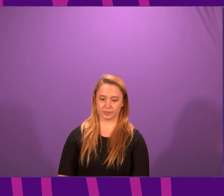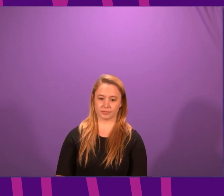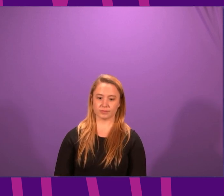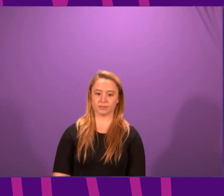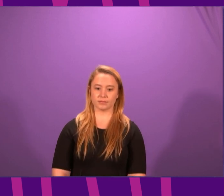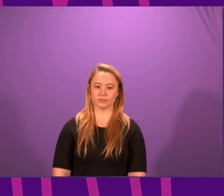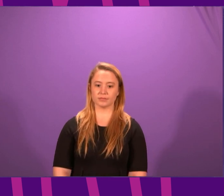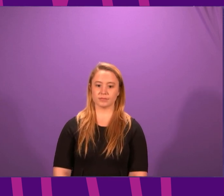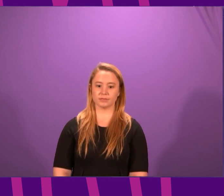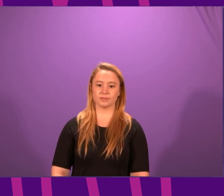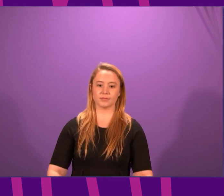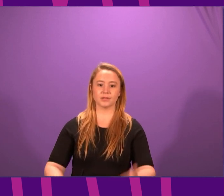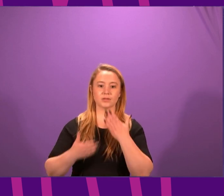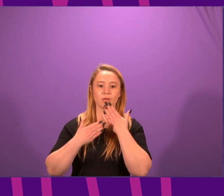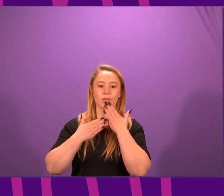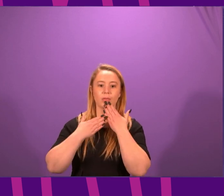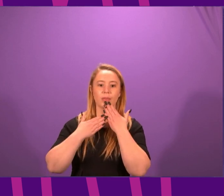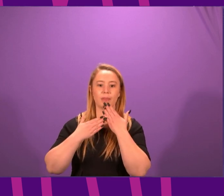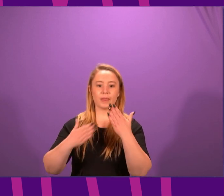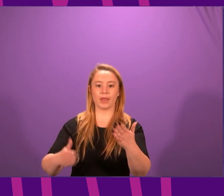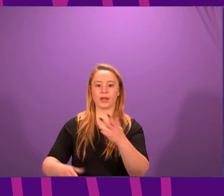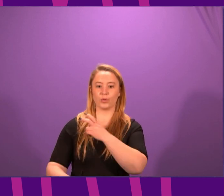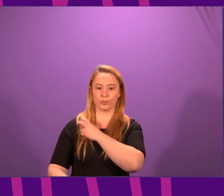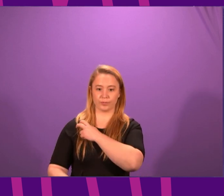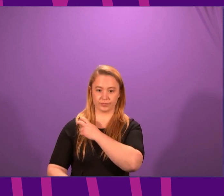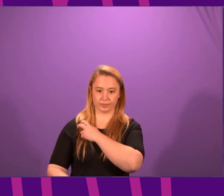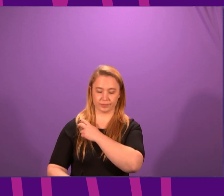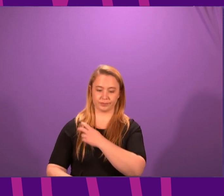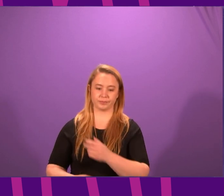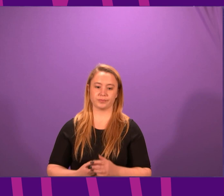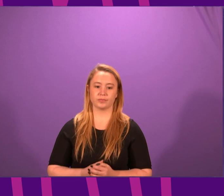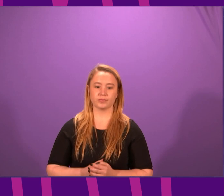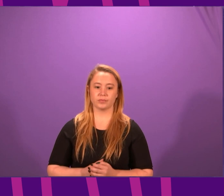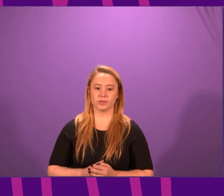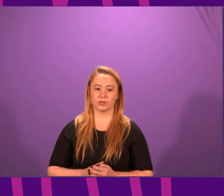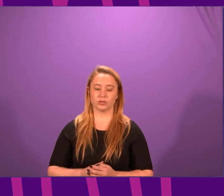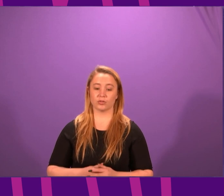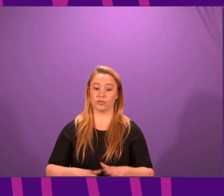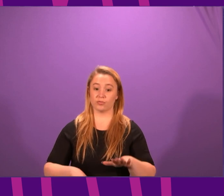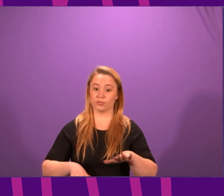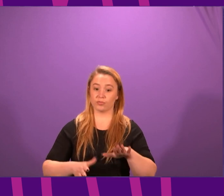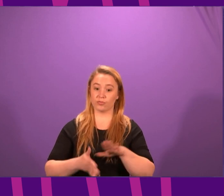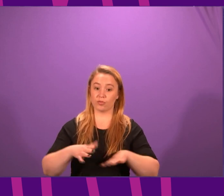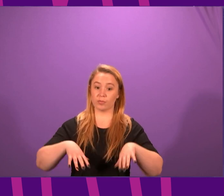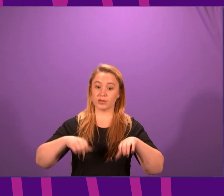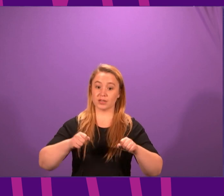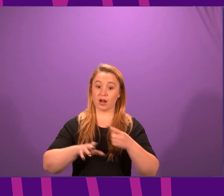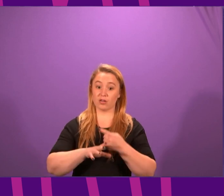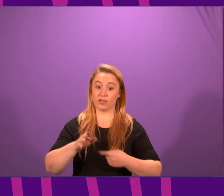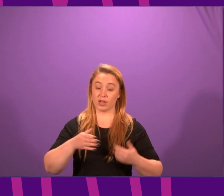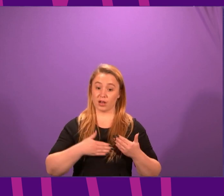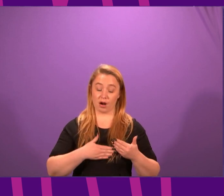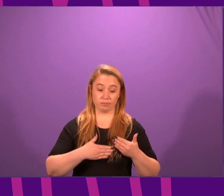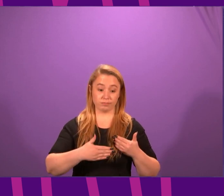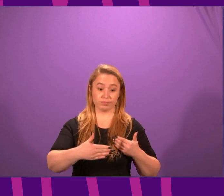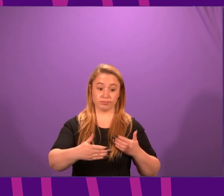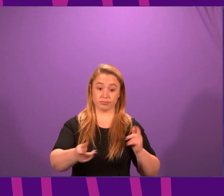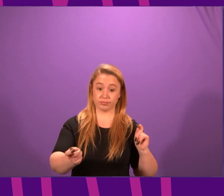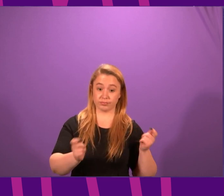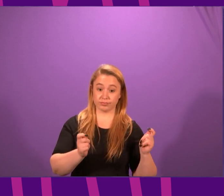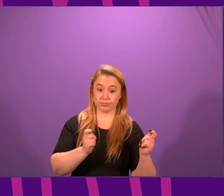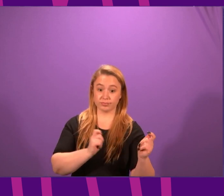Thank you, Presiding Officer. So much has changed since the start of the year, and at such speed, things have often felt